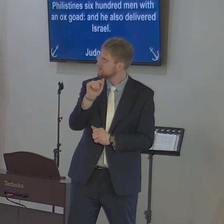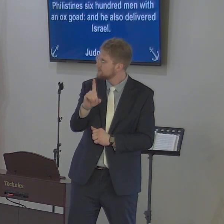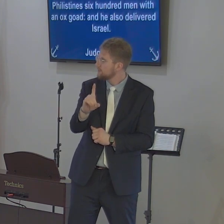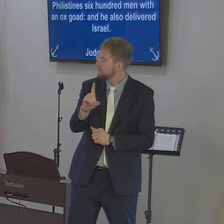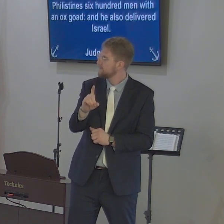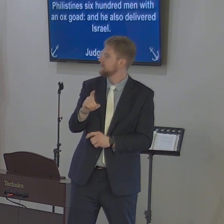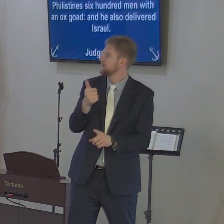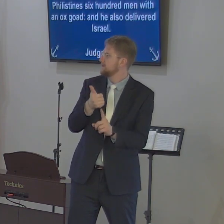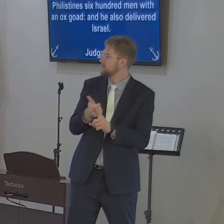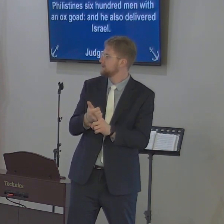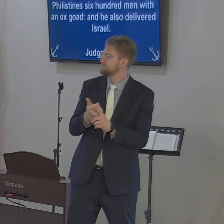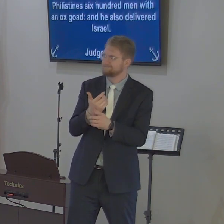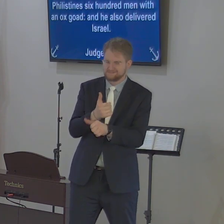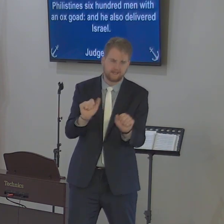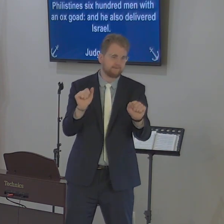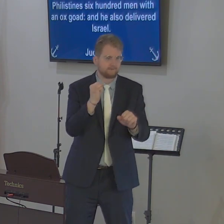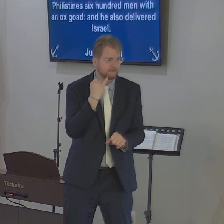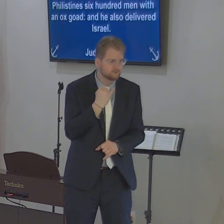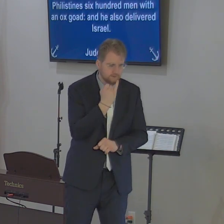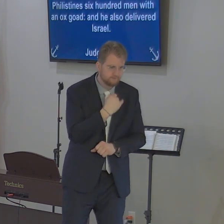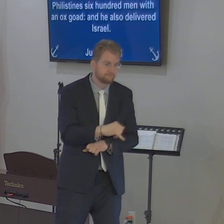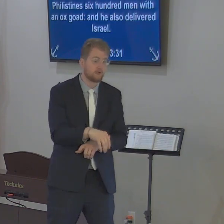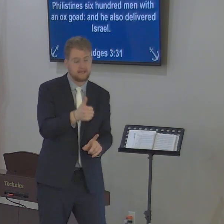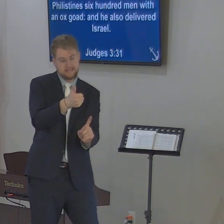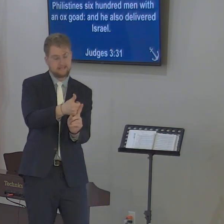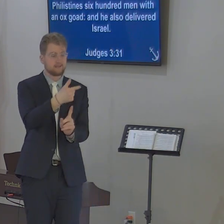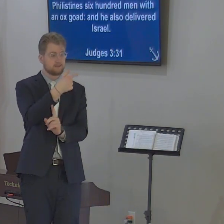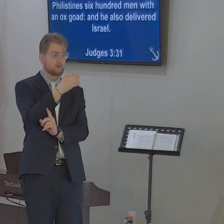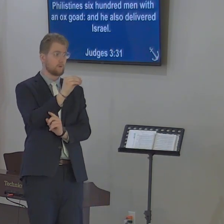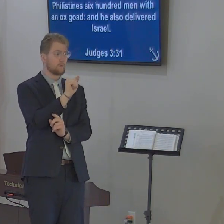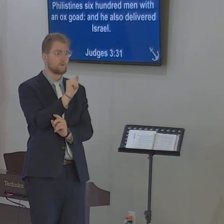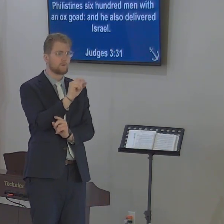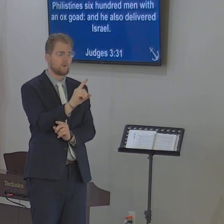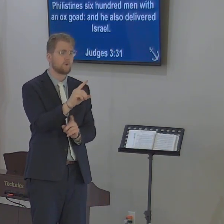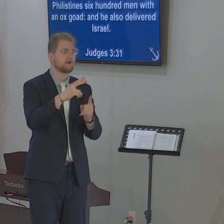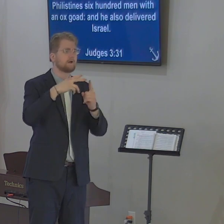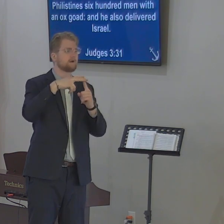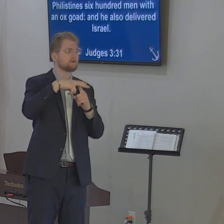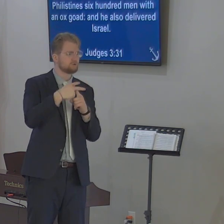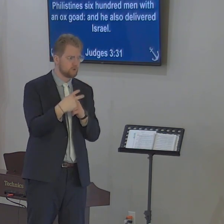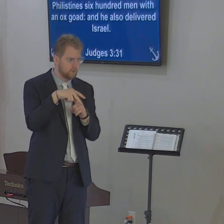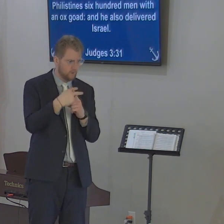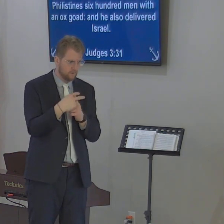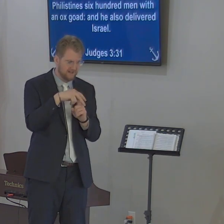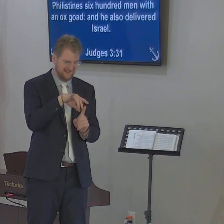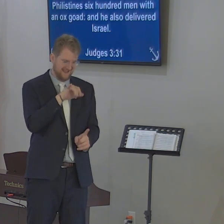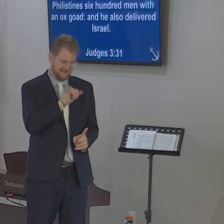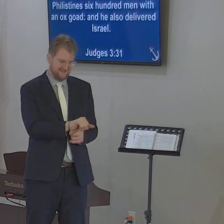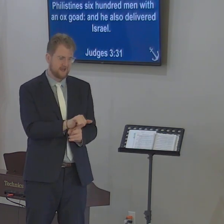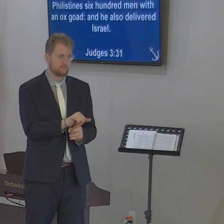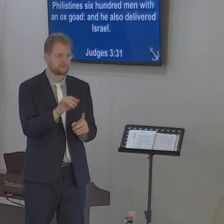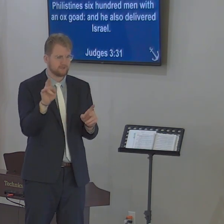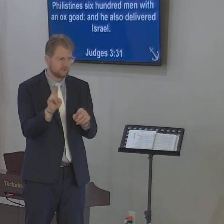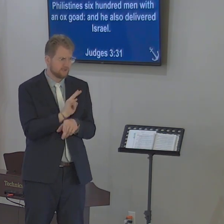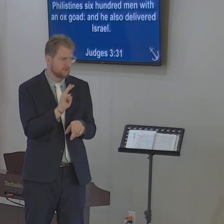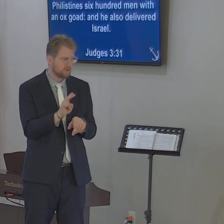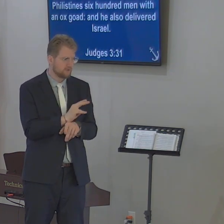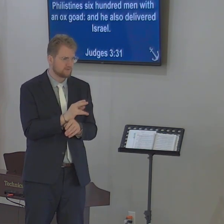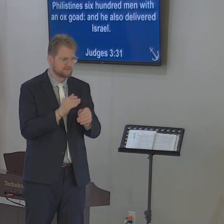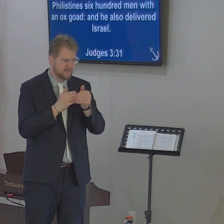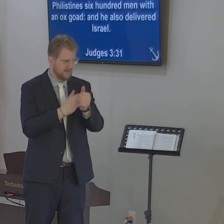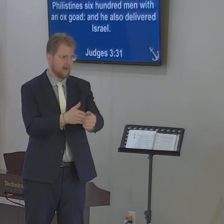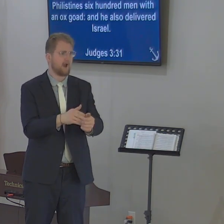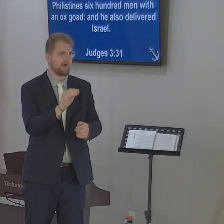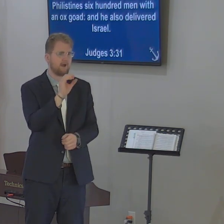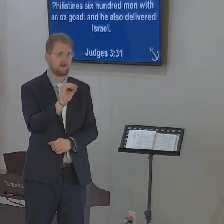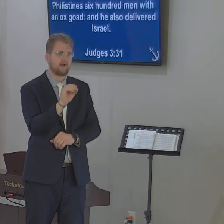tool. Okay, it is a piece of equipment that would be used to guide ox. See, ox don't get bits in their